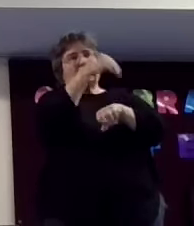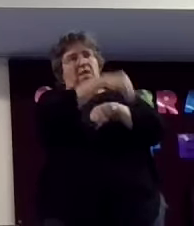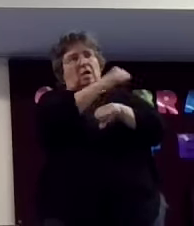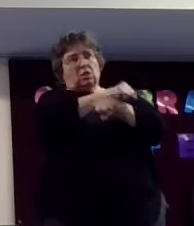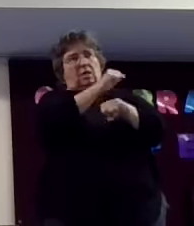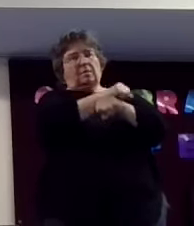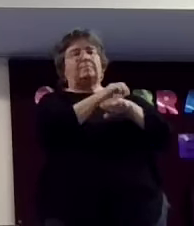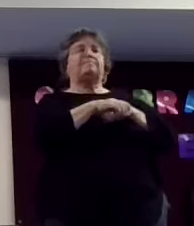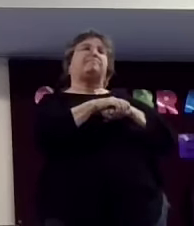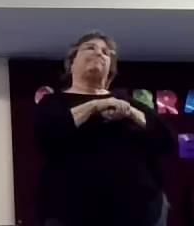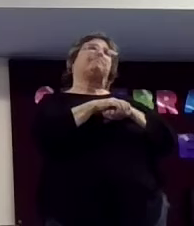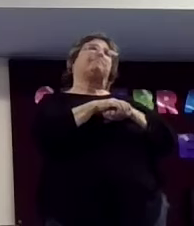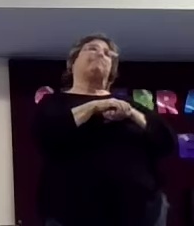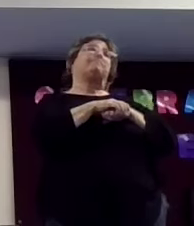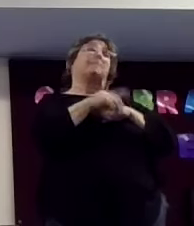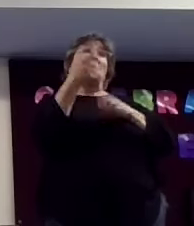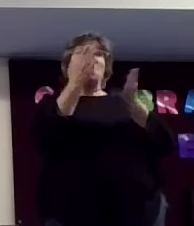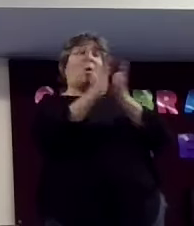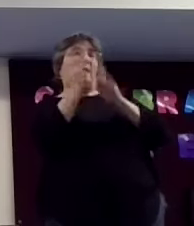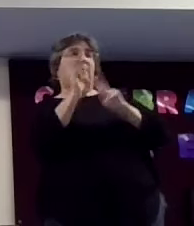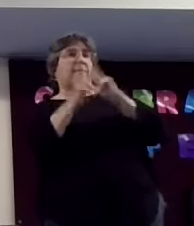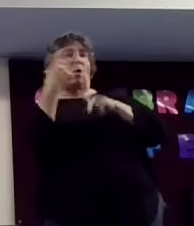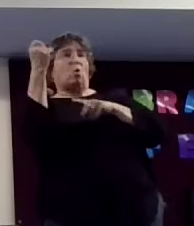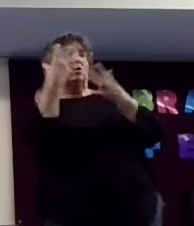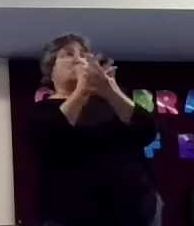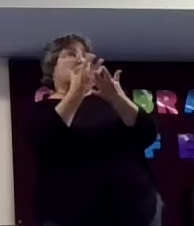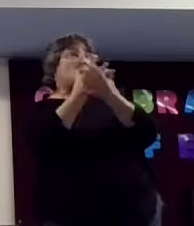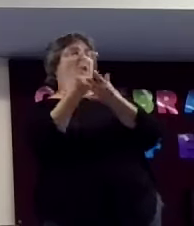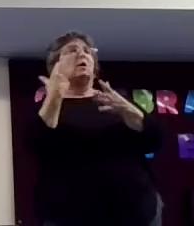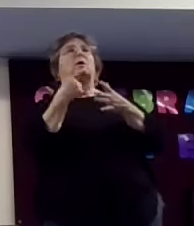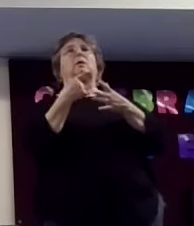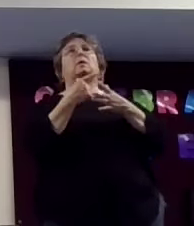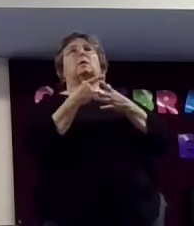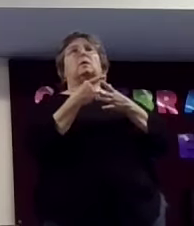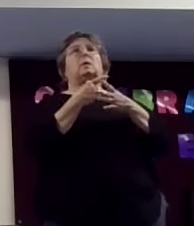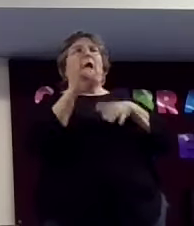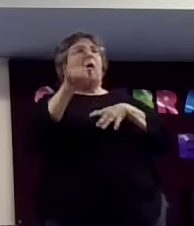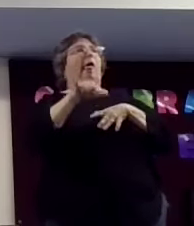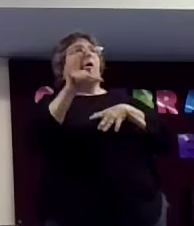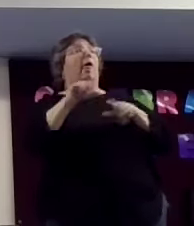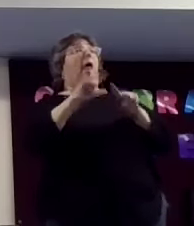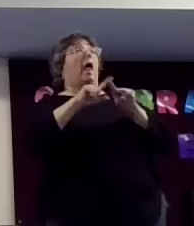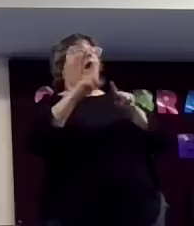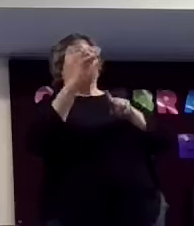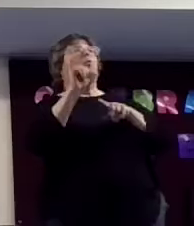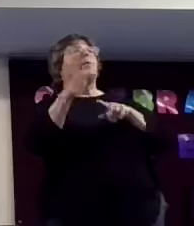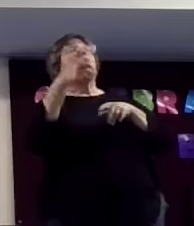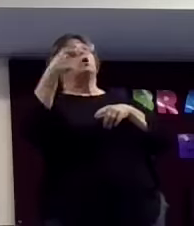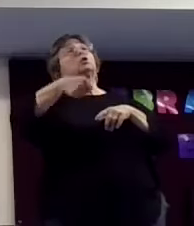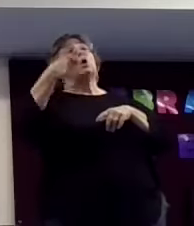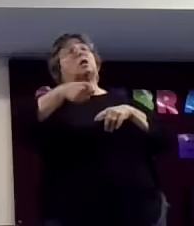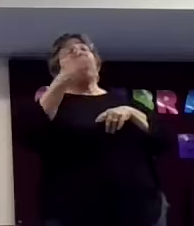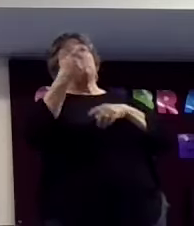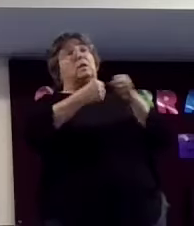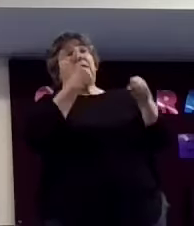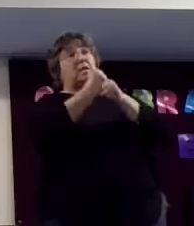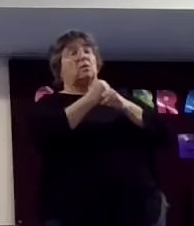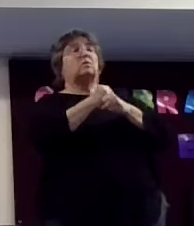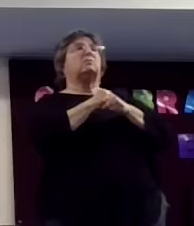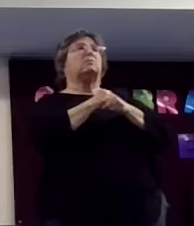And, you know, people were asked about people going to jail and detained like that. And I can tell you, as a criminal judge in my 14th